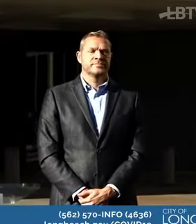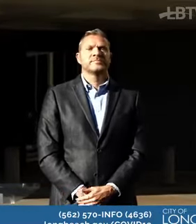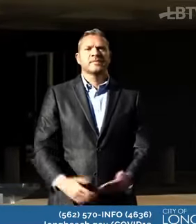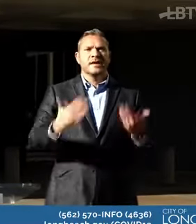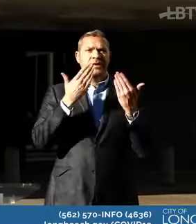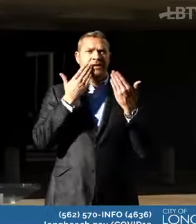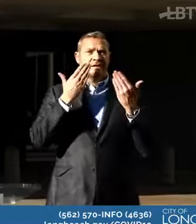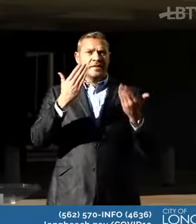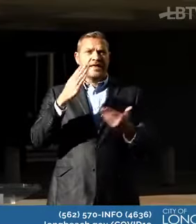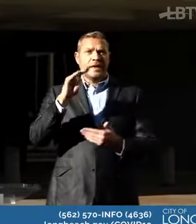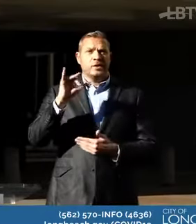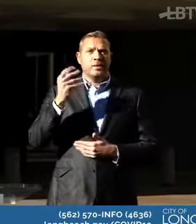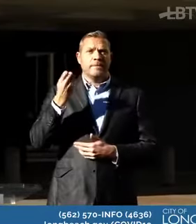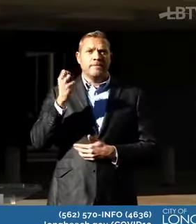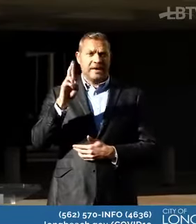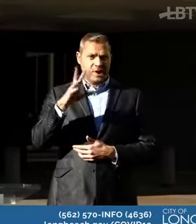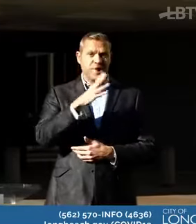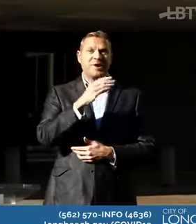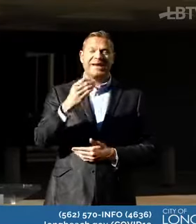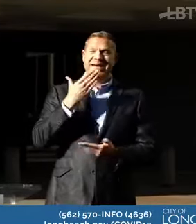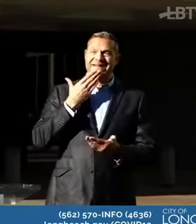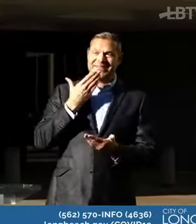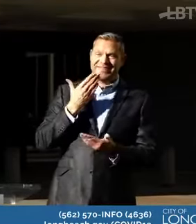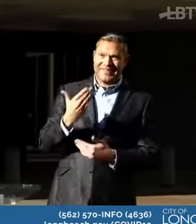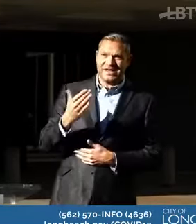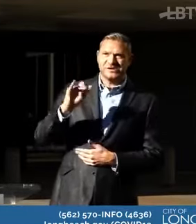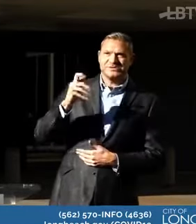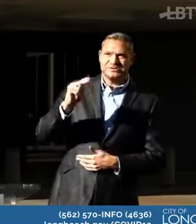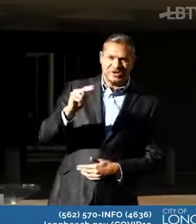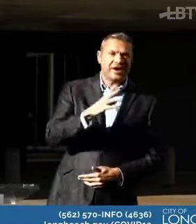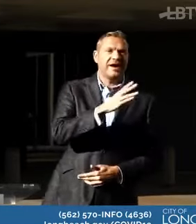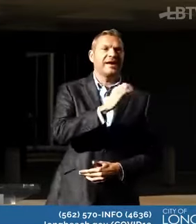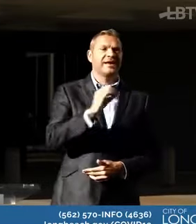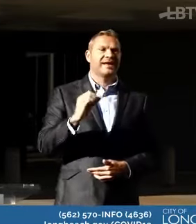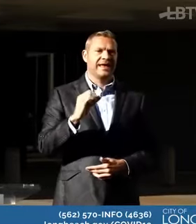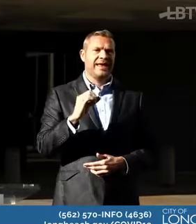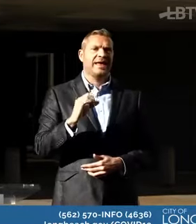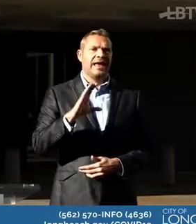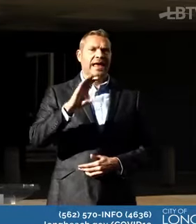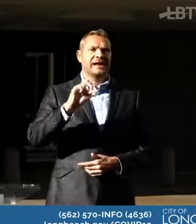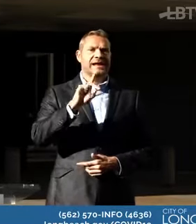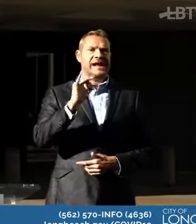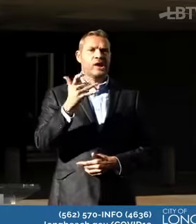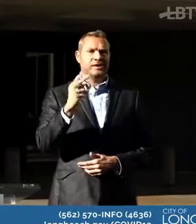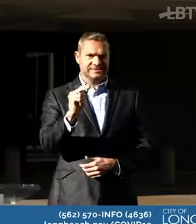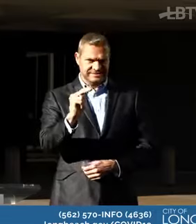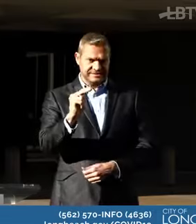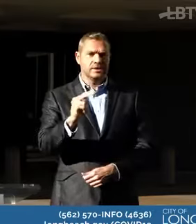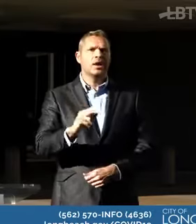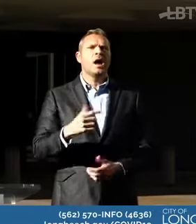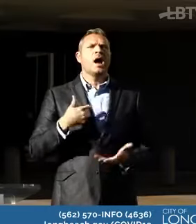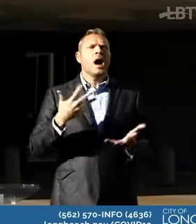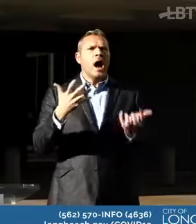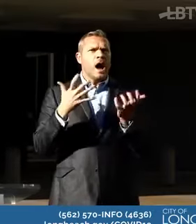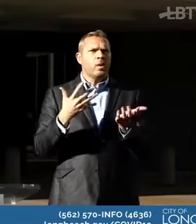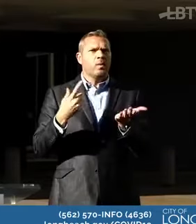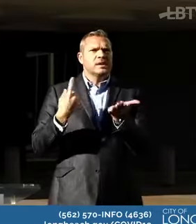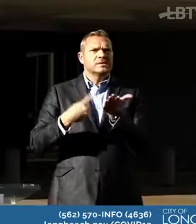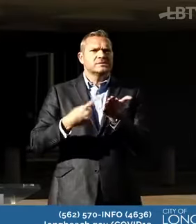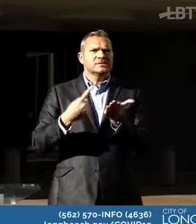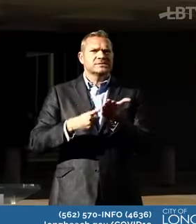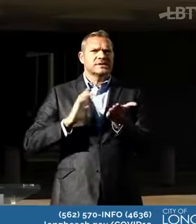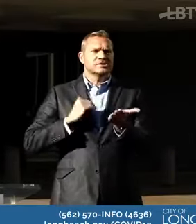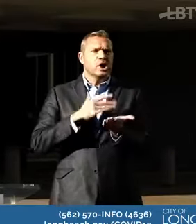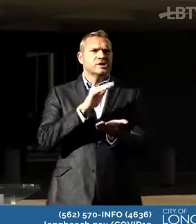Thank you, Mayor, and thank you, John and Carolyn. A little bit about College Medical Center. We specialize in behavioral